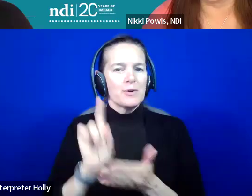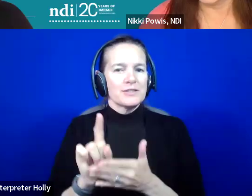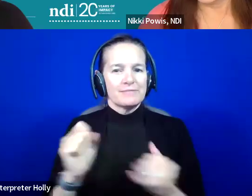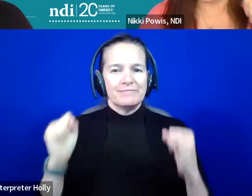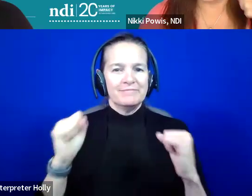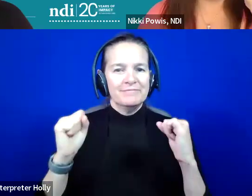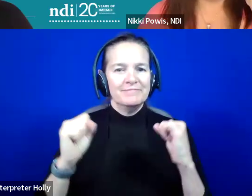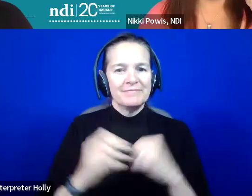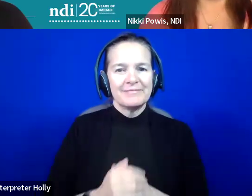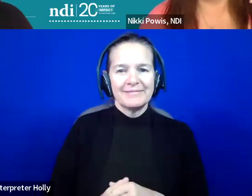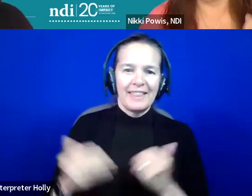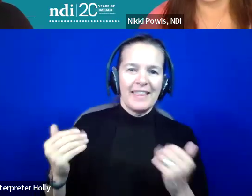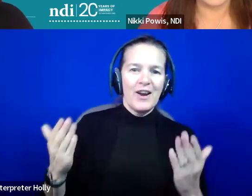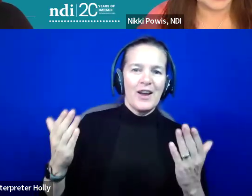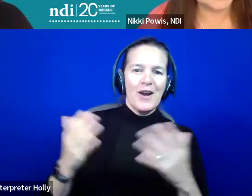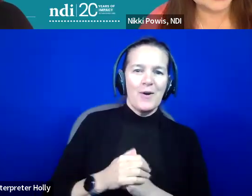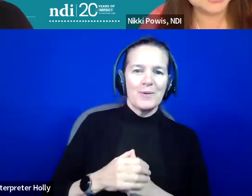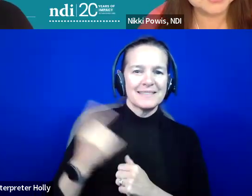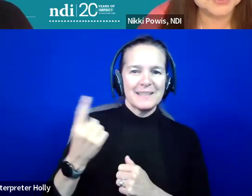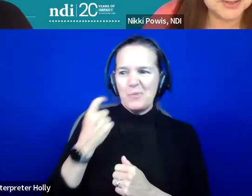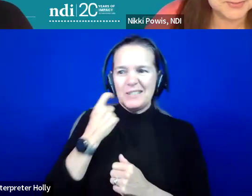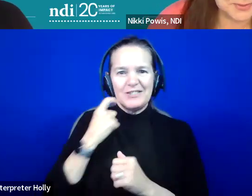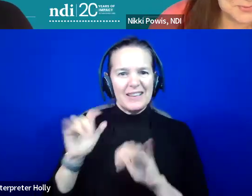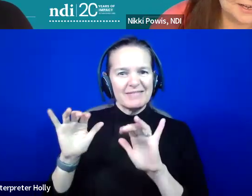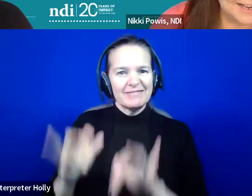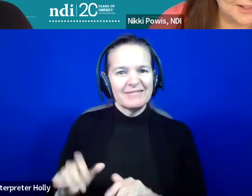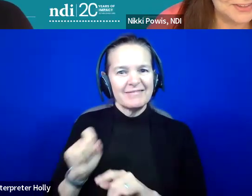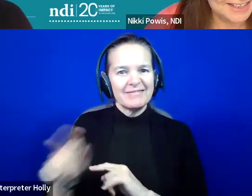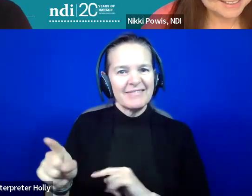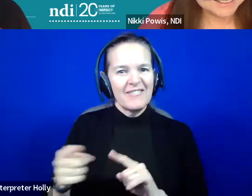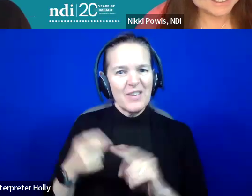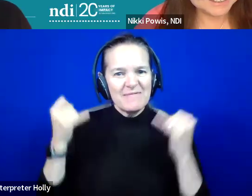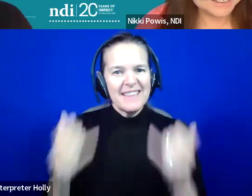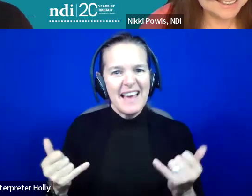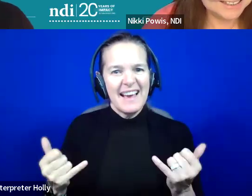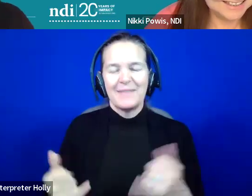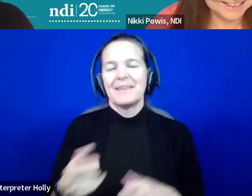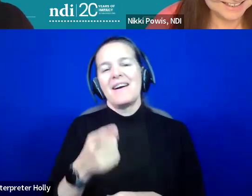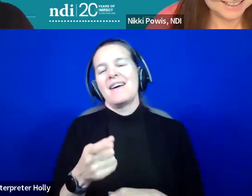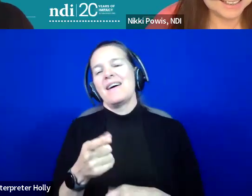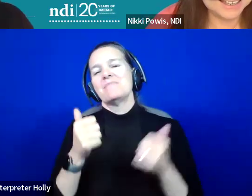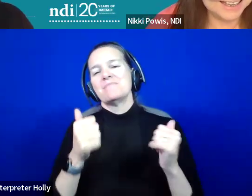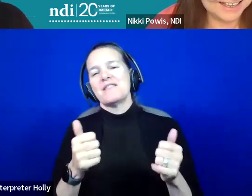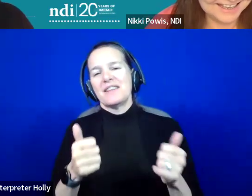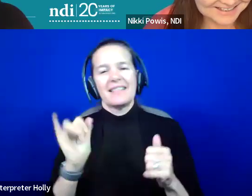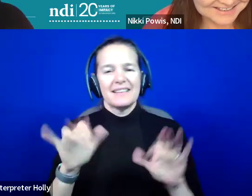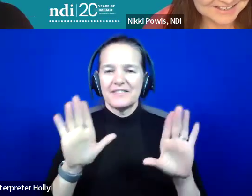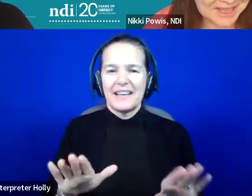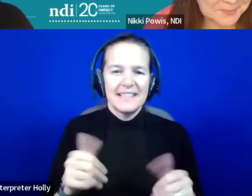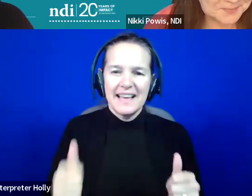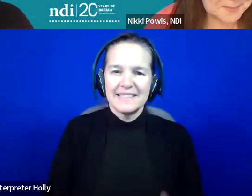you go. there you go. Someone already did it, right? Right from Love right it. now. Proactive. That's the way to be. It's fantastic.